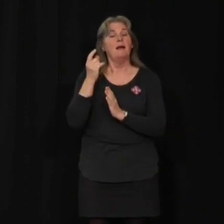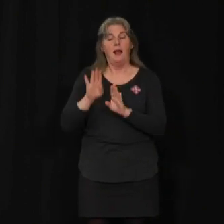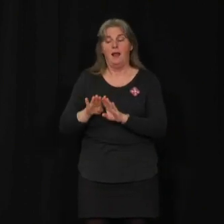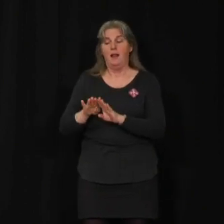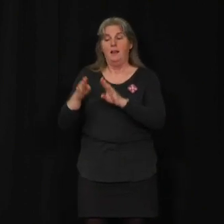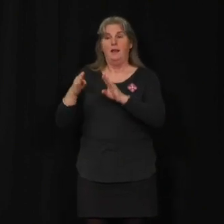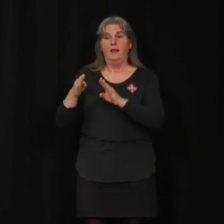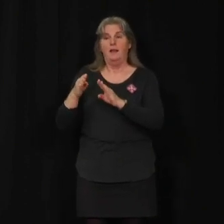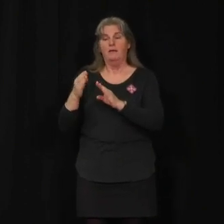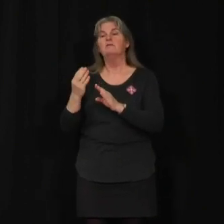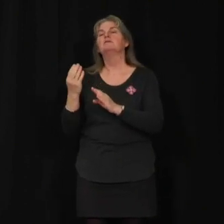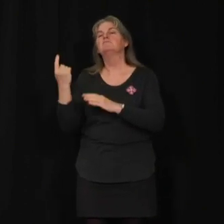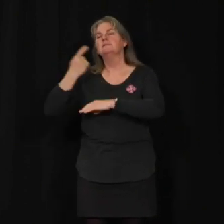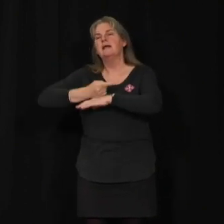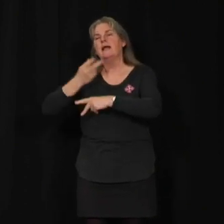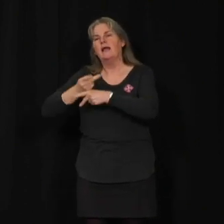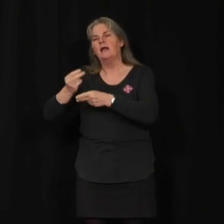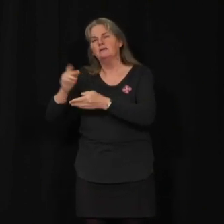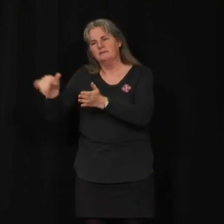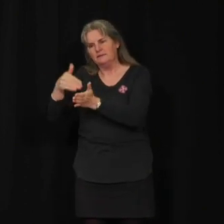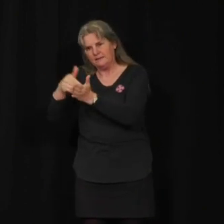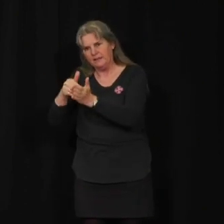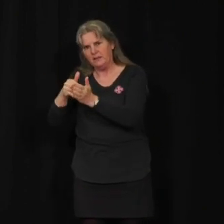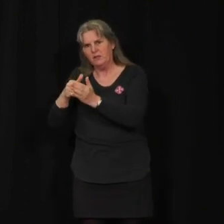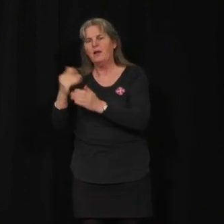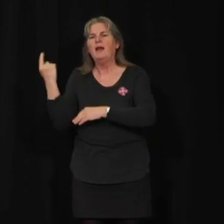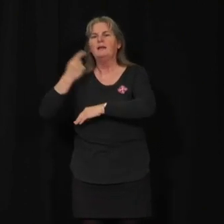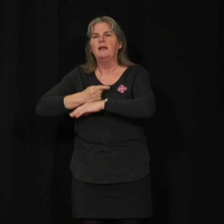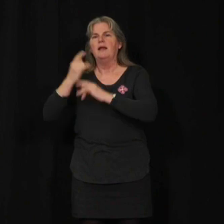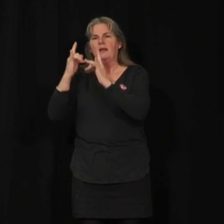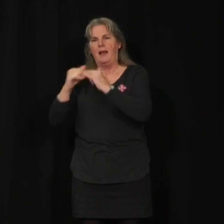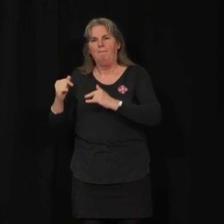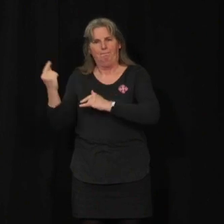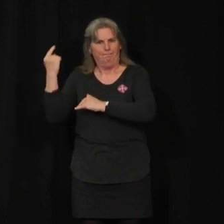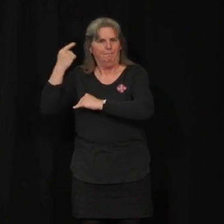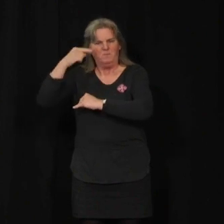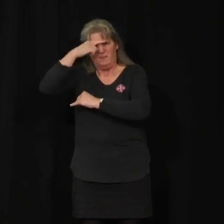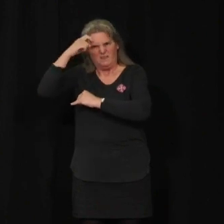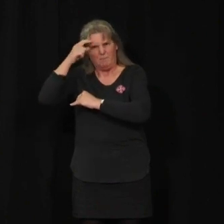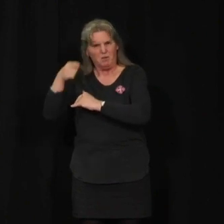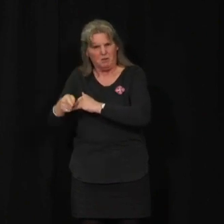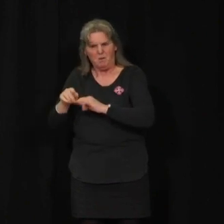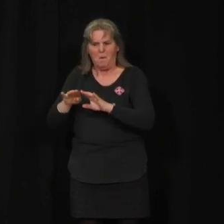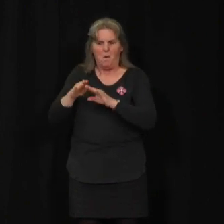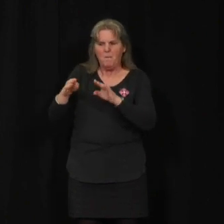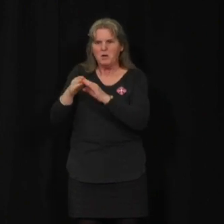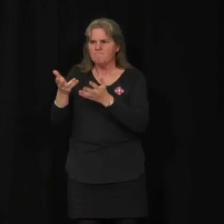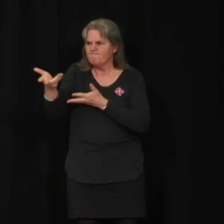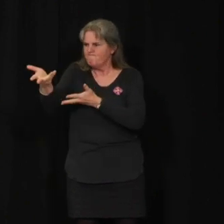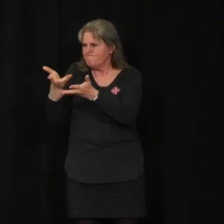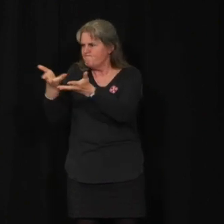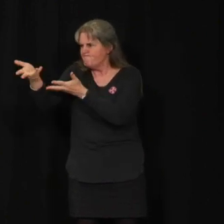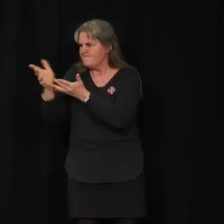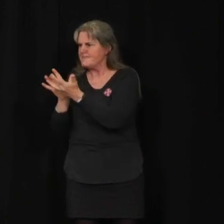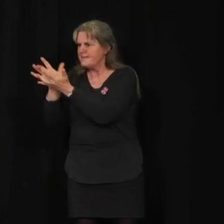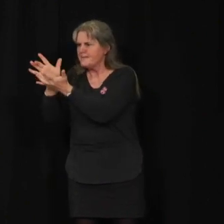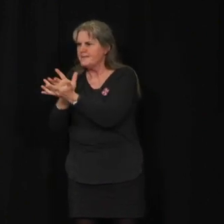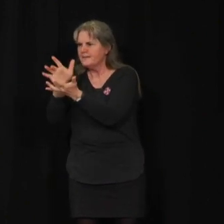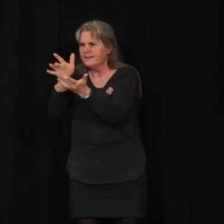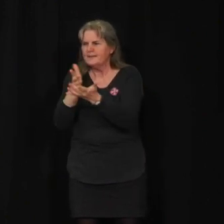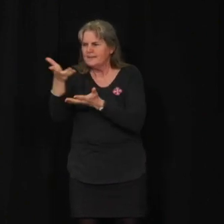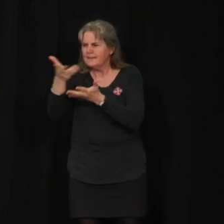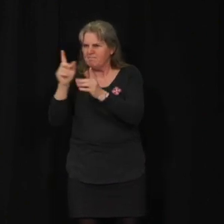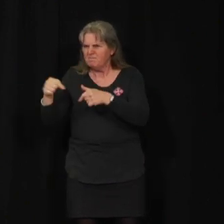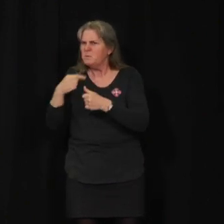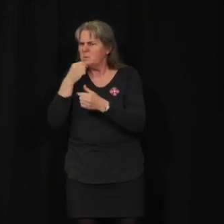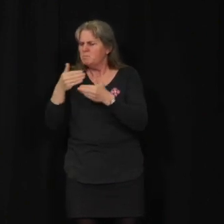at childcare centers and summer camps. They will be contacting childcare operators and camp providers in the